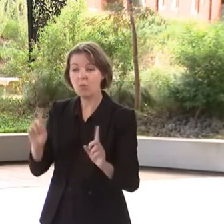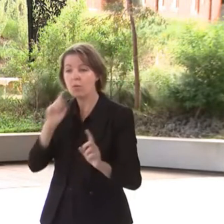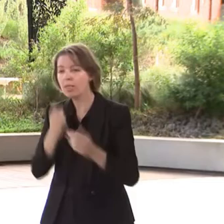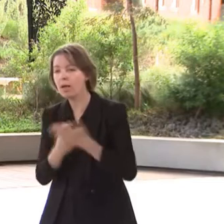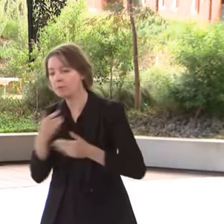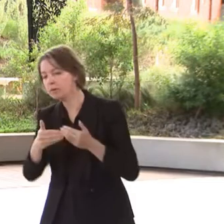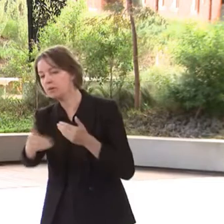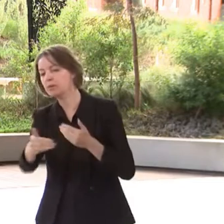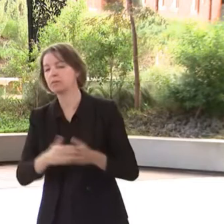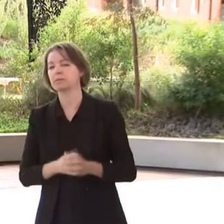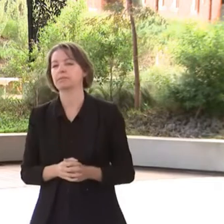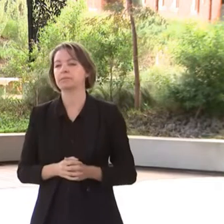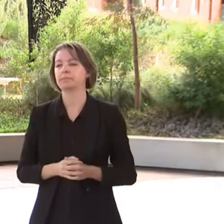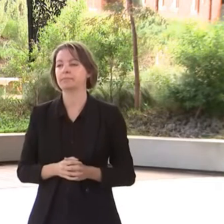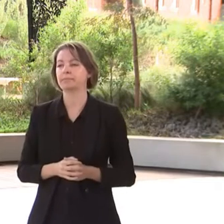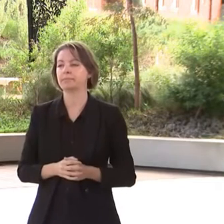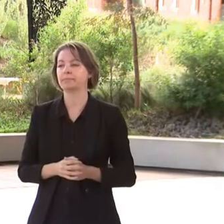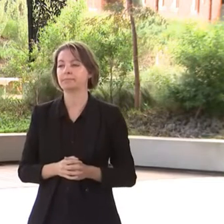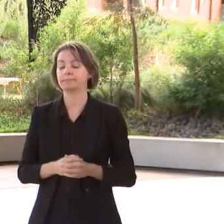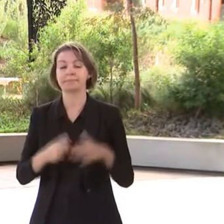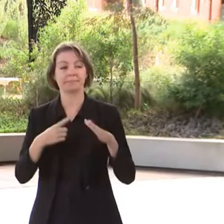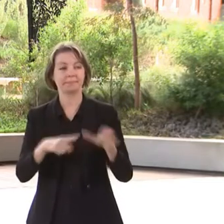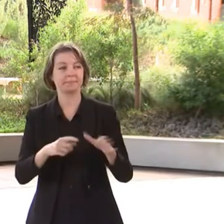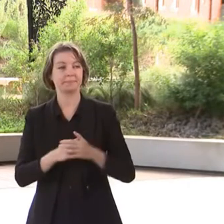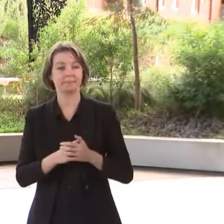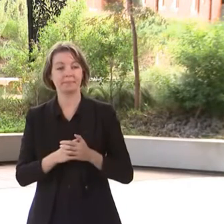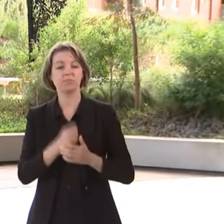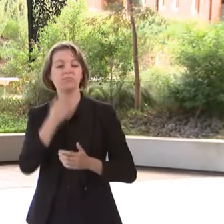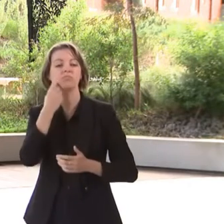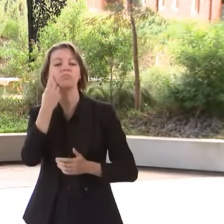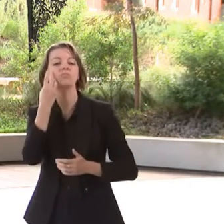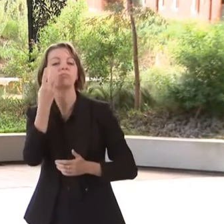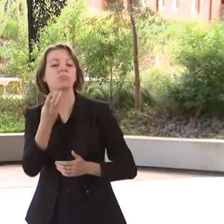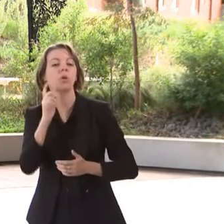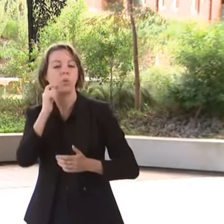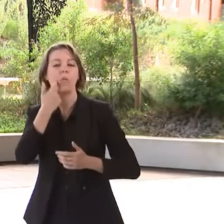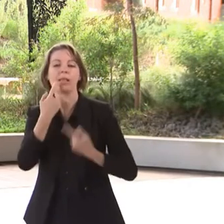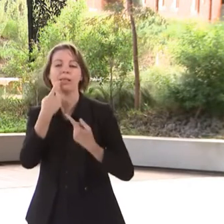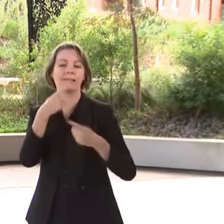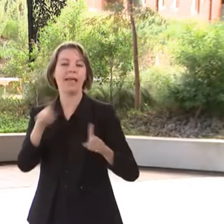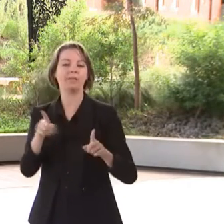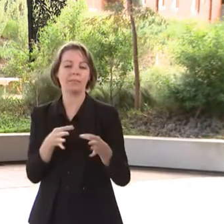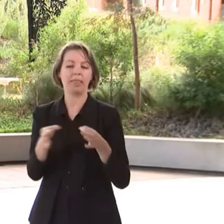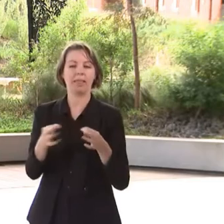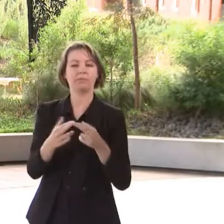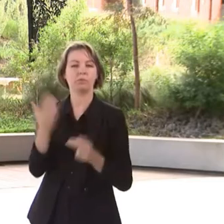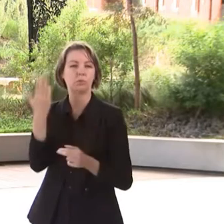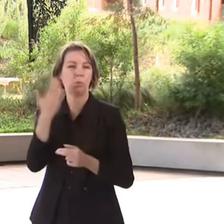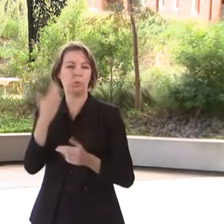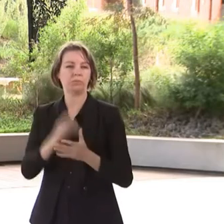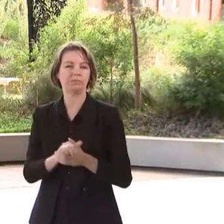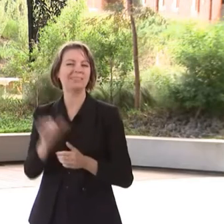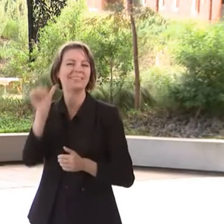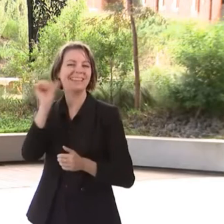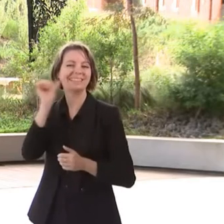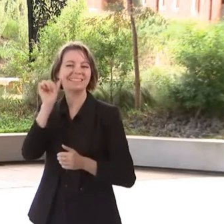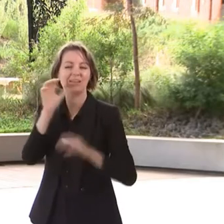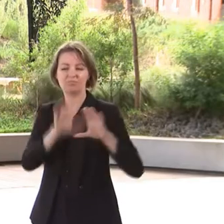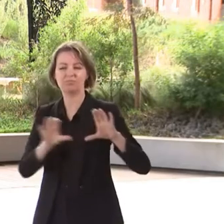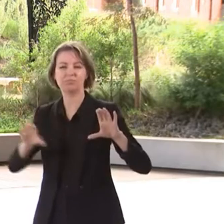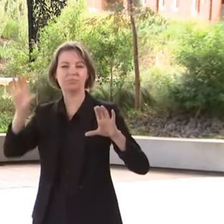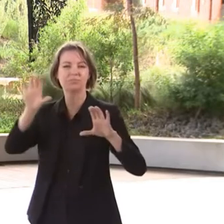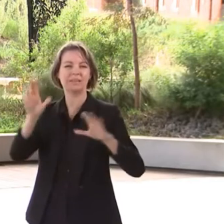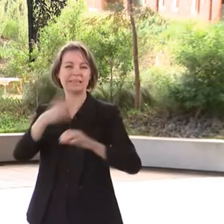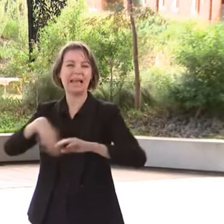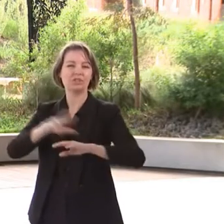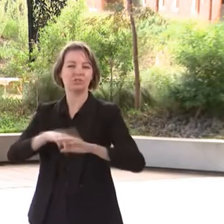testing. Okay, so we will be announcing the schools plan in the next few days. We obviously, that was raised at National Cabinet yesterday. In the